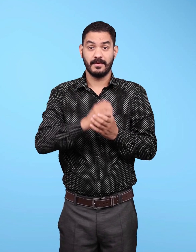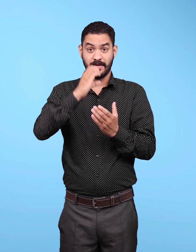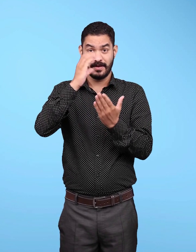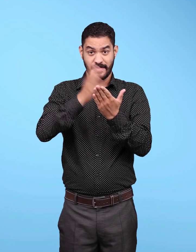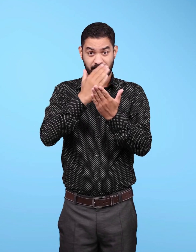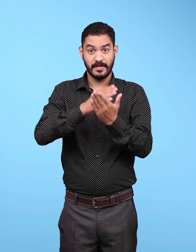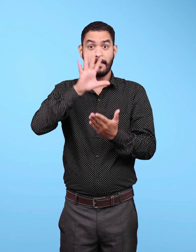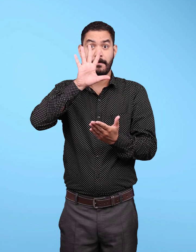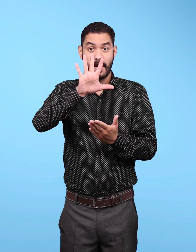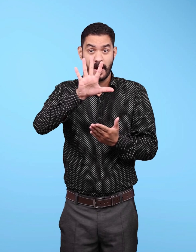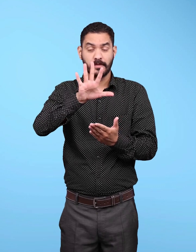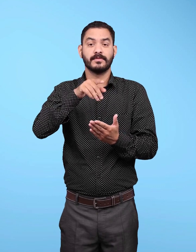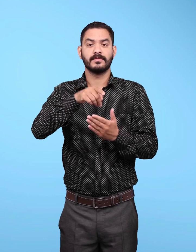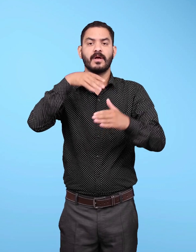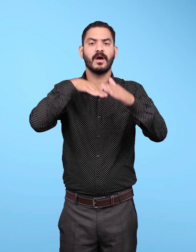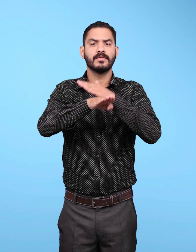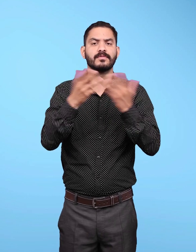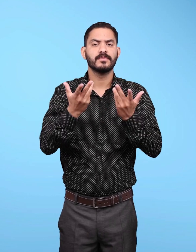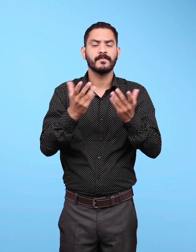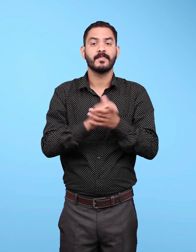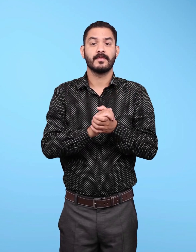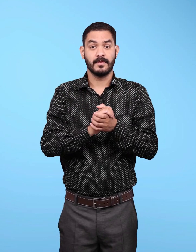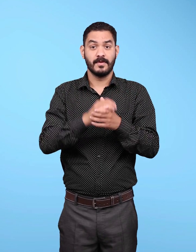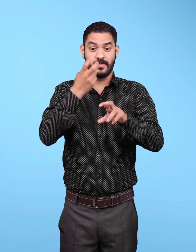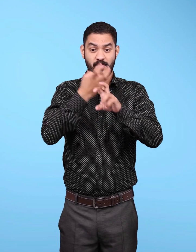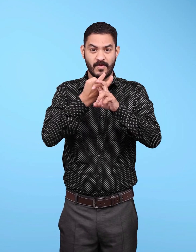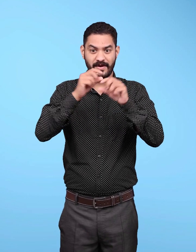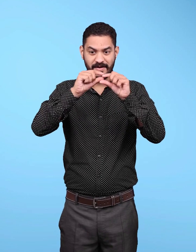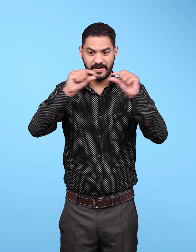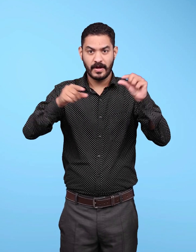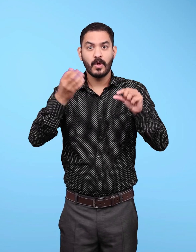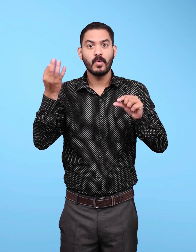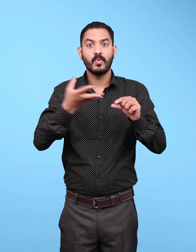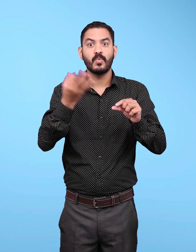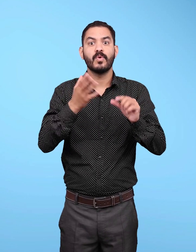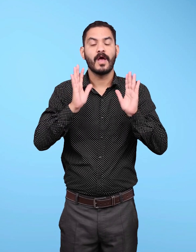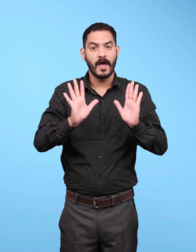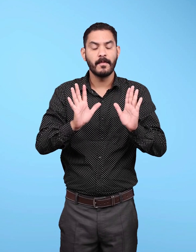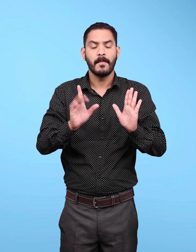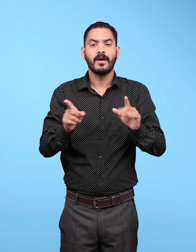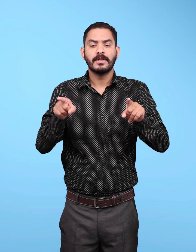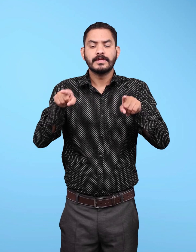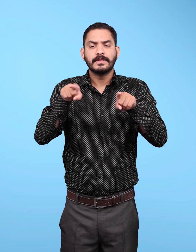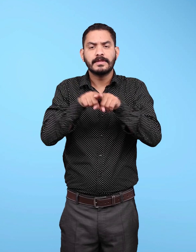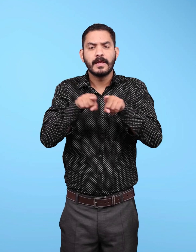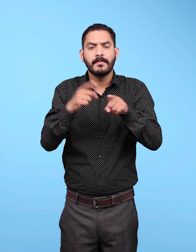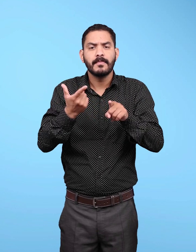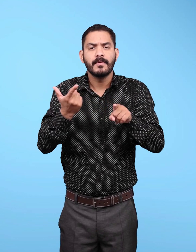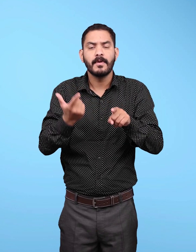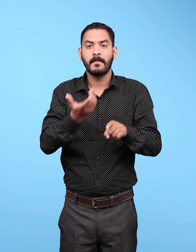While new tools and the system of transplantation in Chapter 5 increased production,